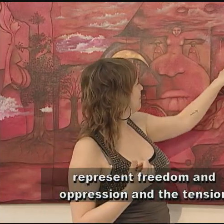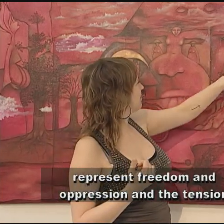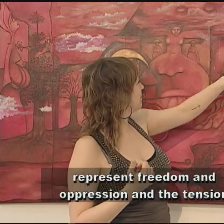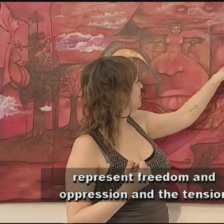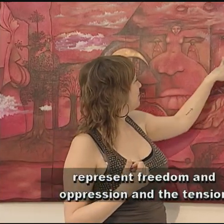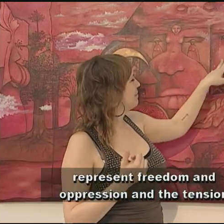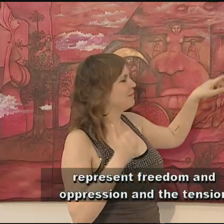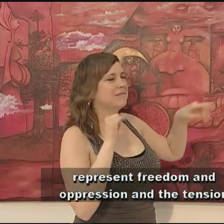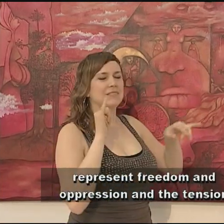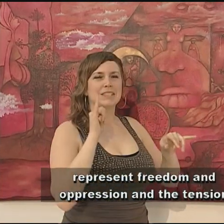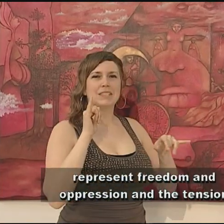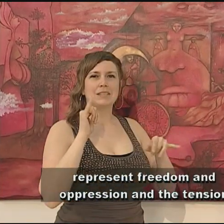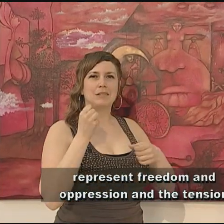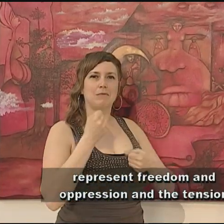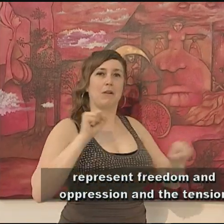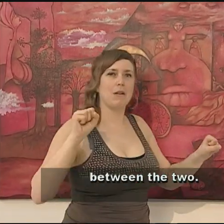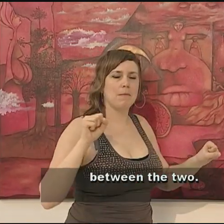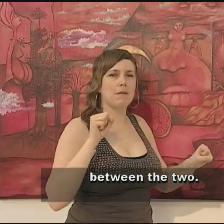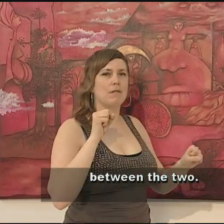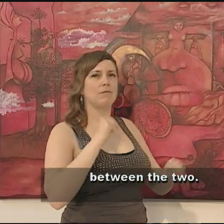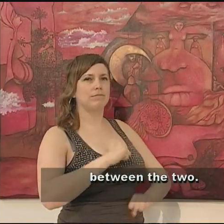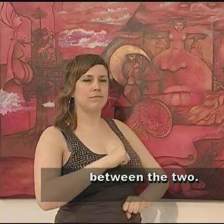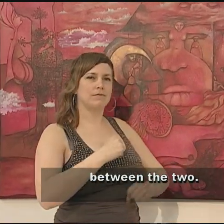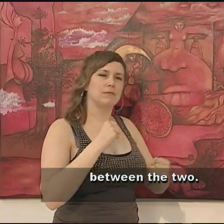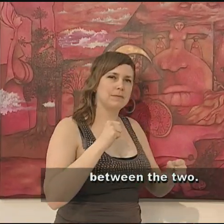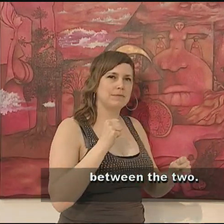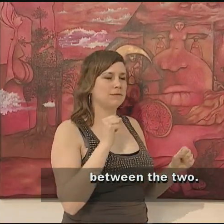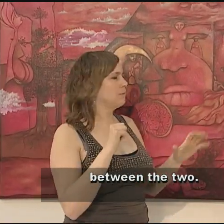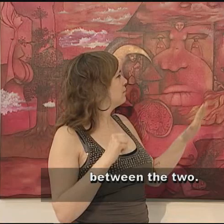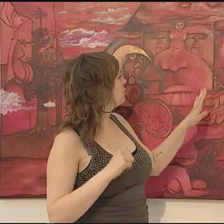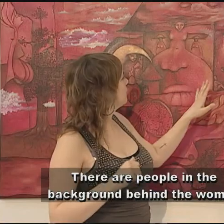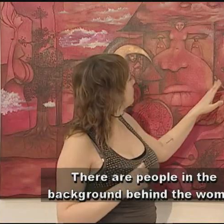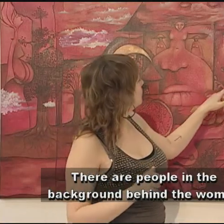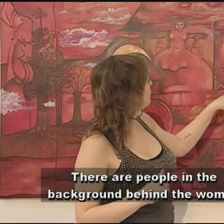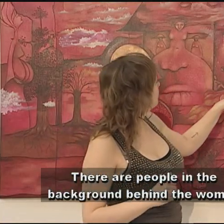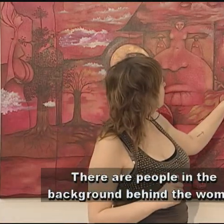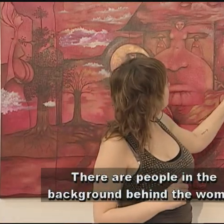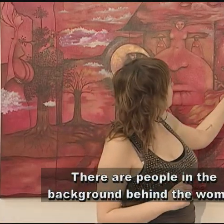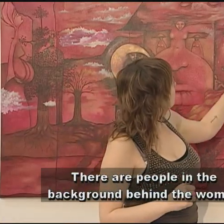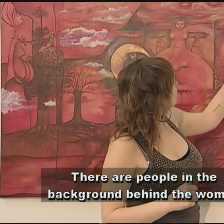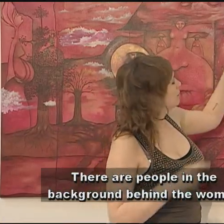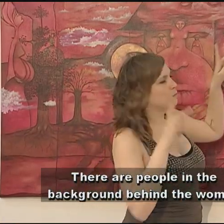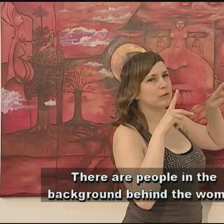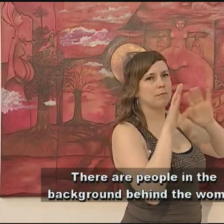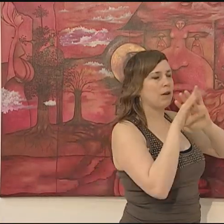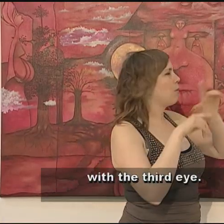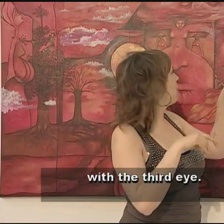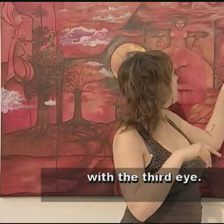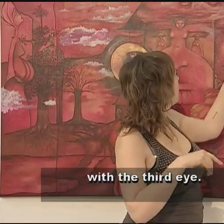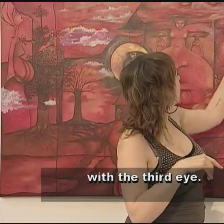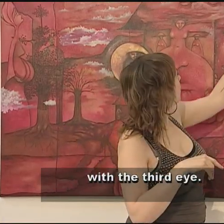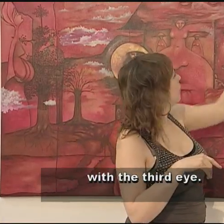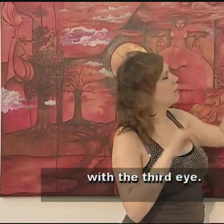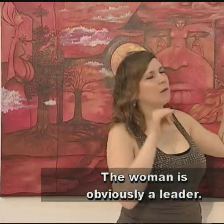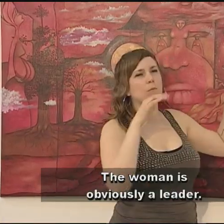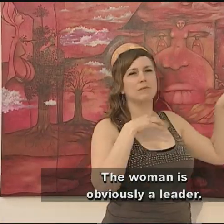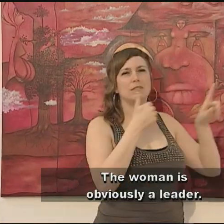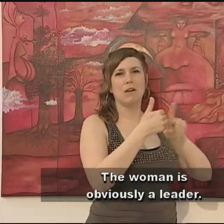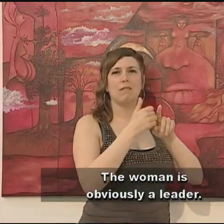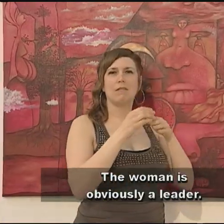and they each represent freedom and oppression and the tension between the two. There are people in the background behind the woman with the third eye. The